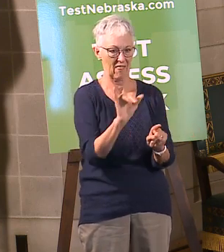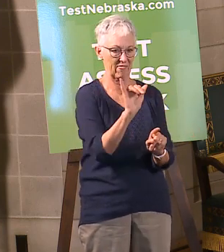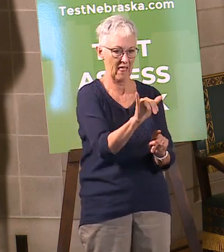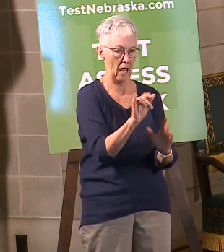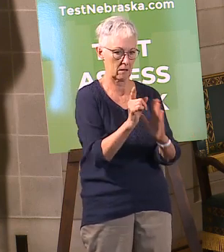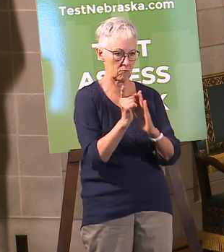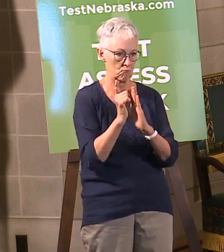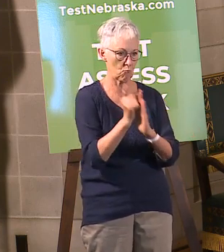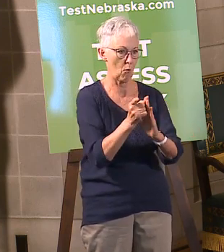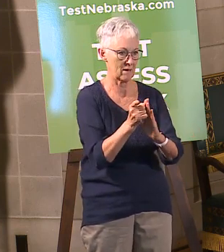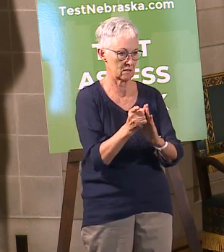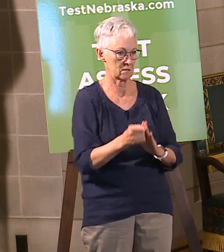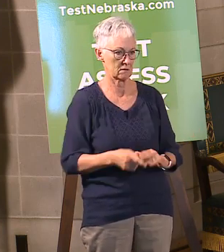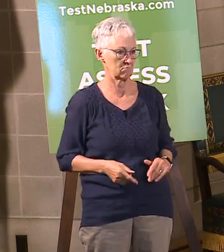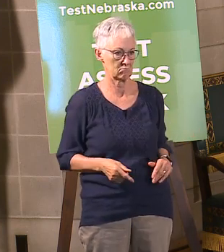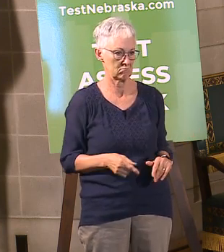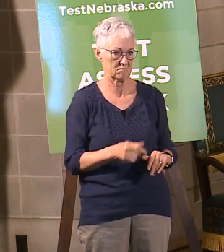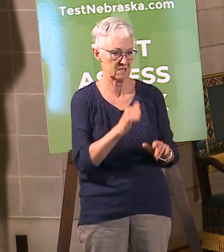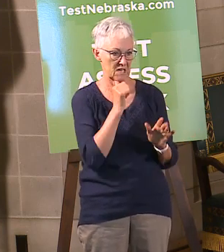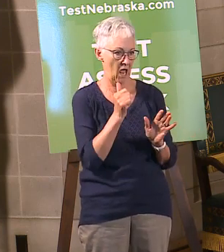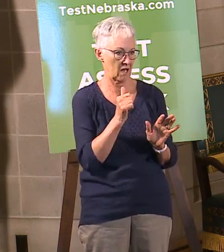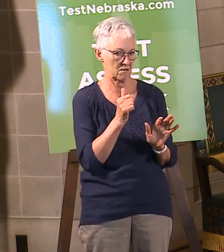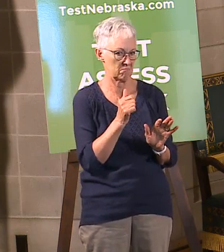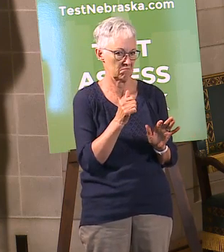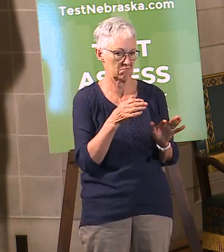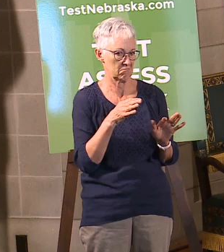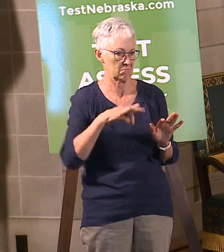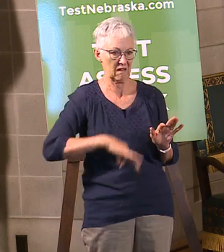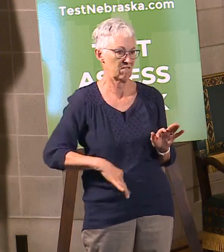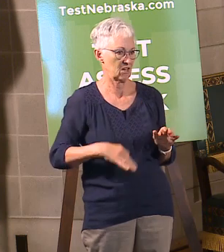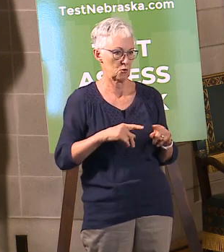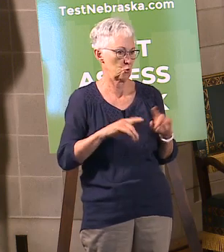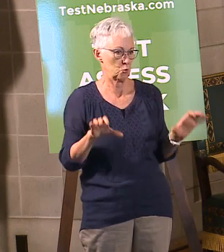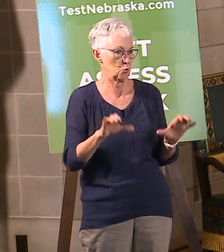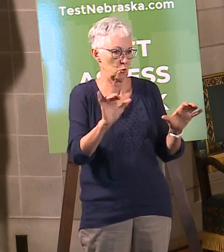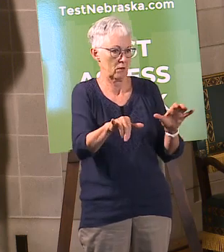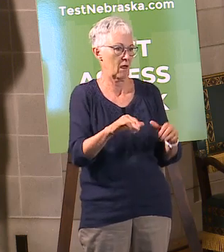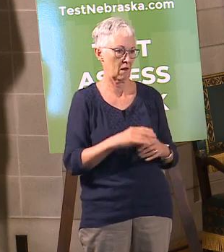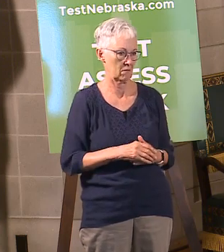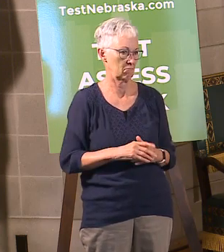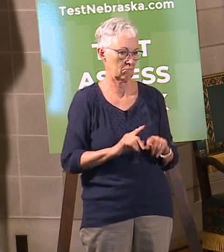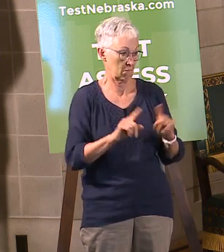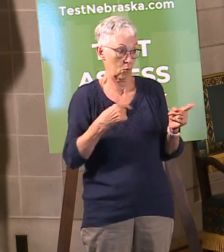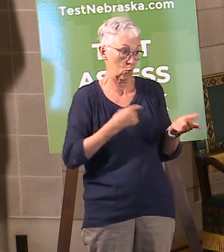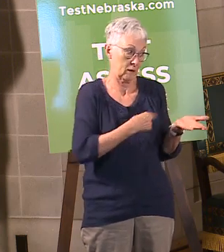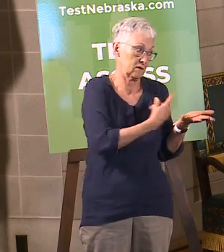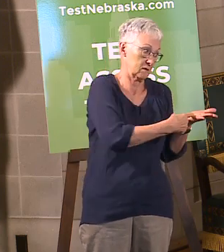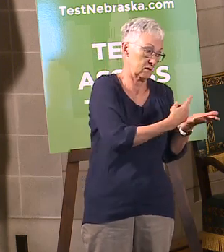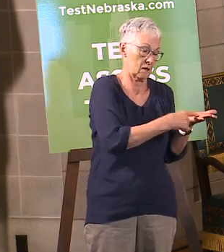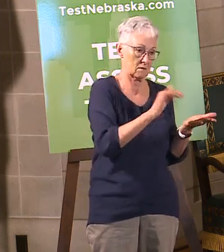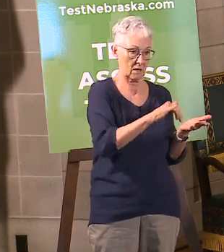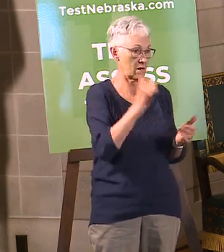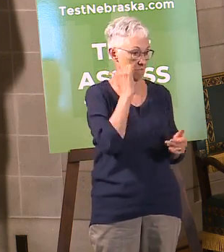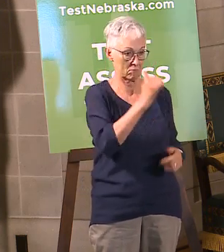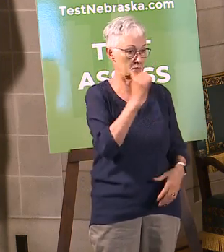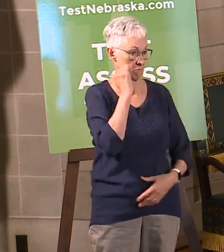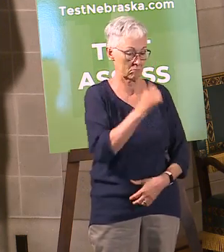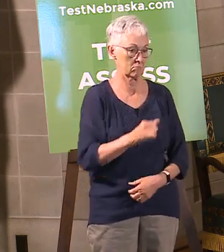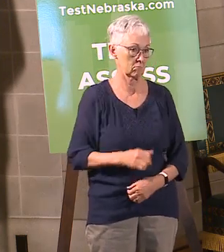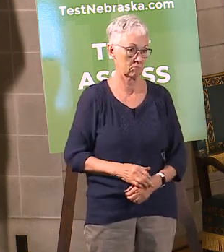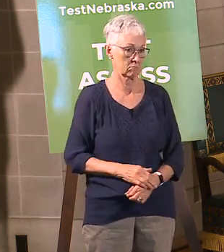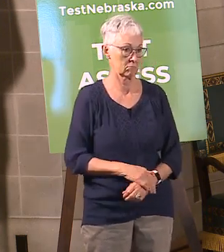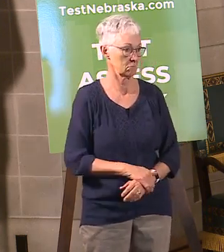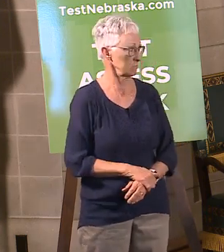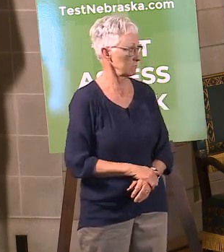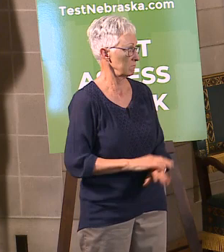to do that. So, but it's something we have discussions on every day. And Obviously, you